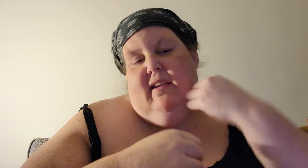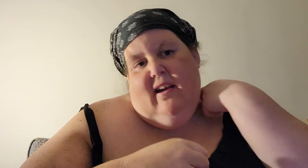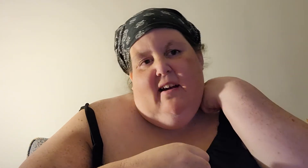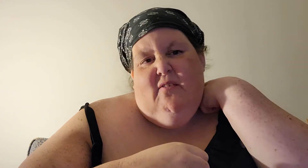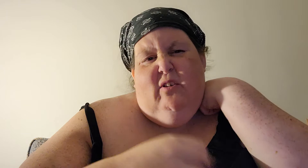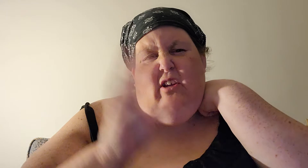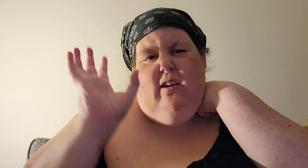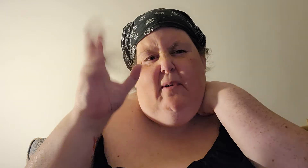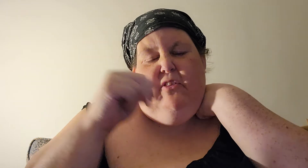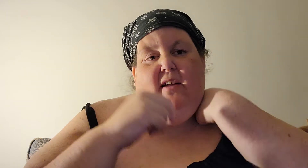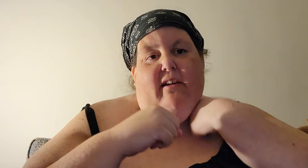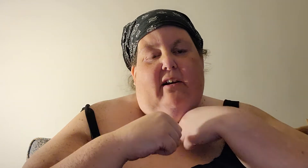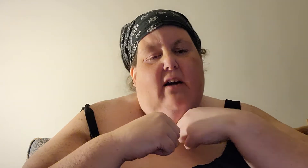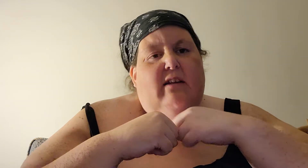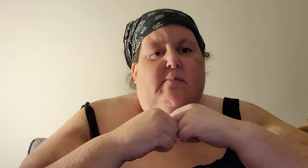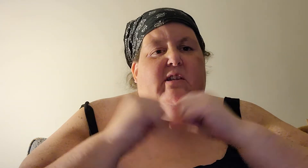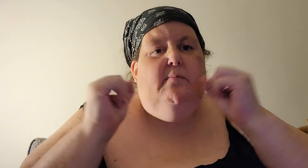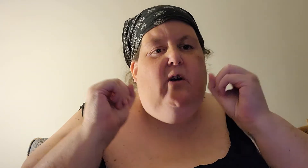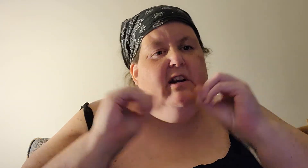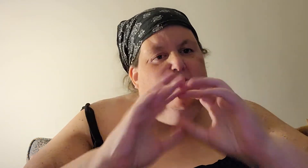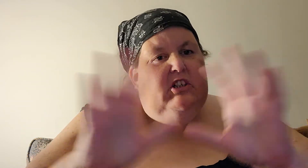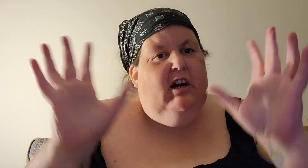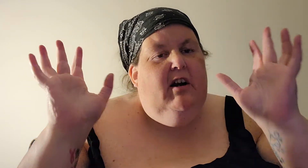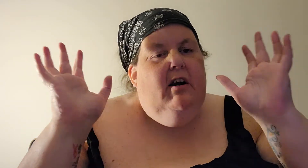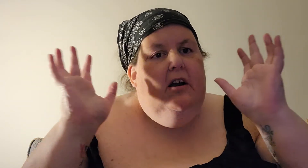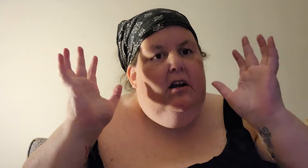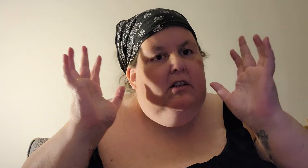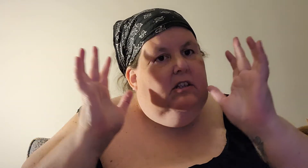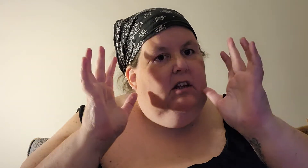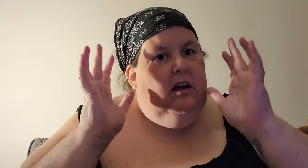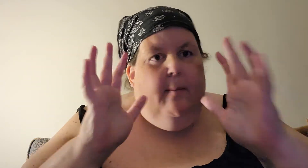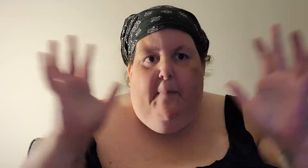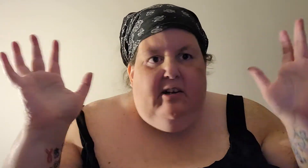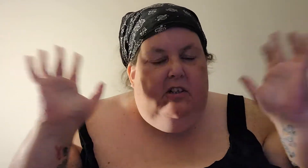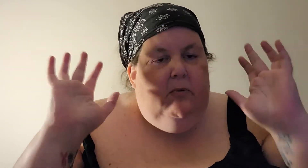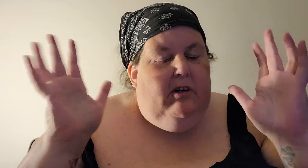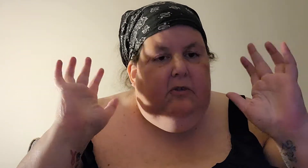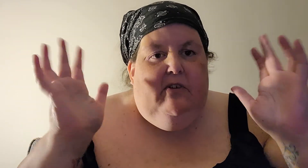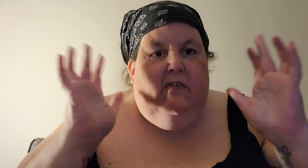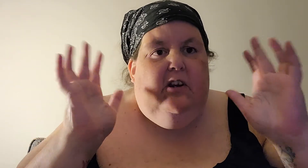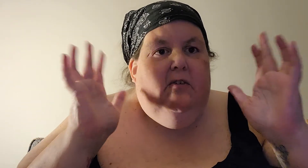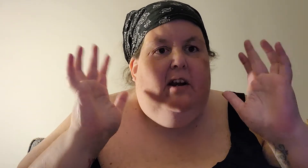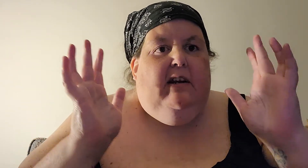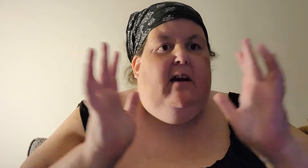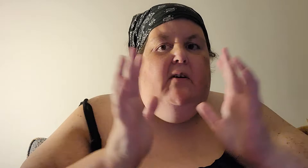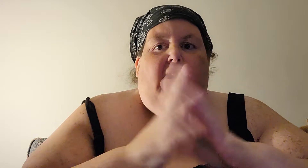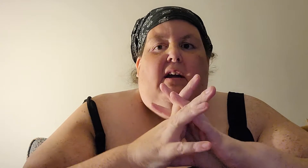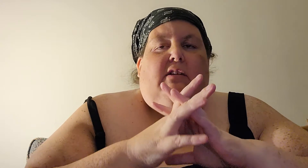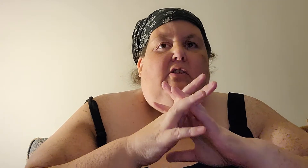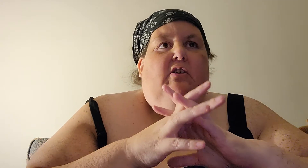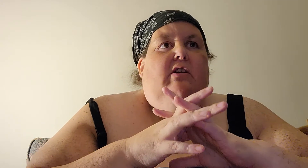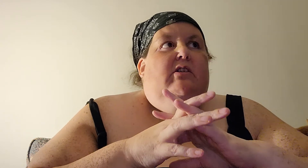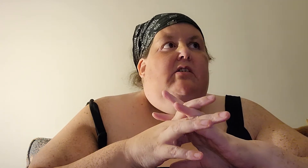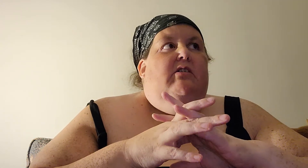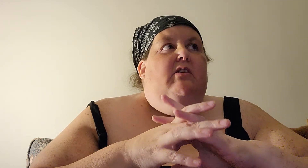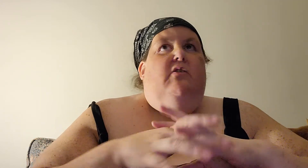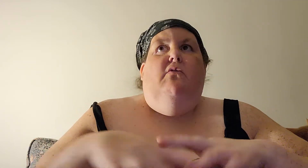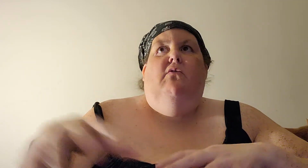yeah, we'll talk about that later. I just am wanting to share just a bunch of words for you right now. So you can just, you know,